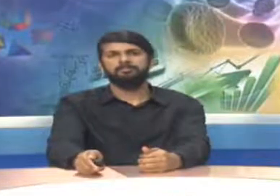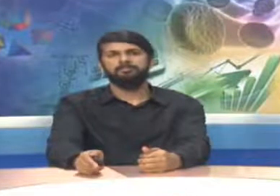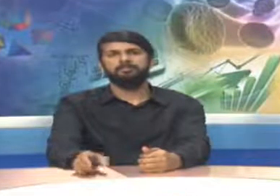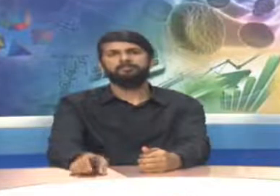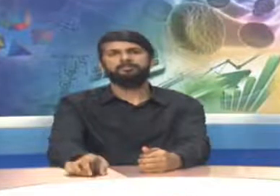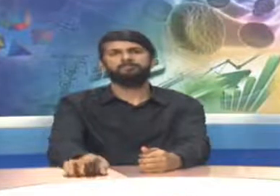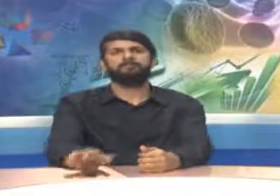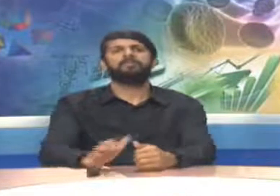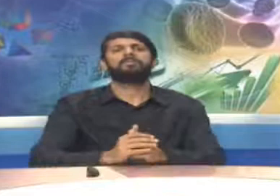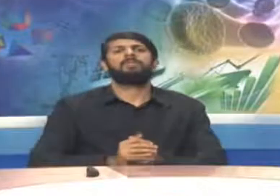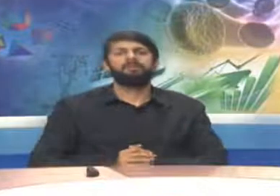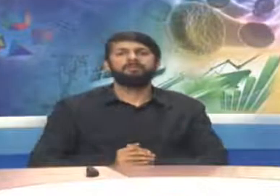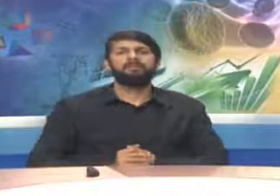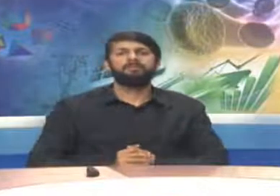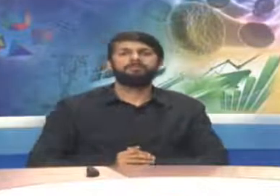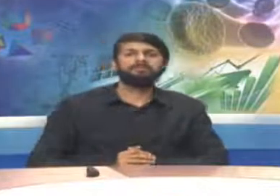important factor.